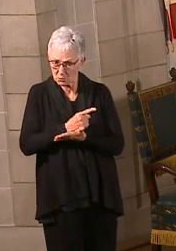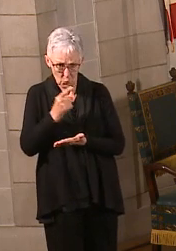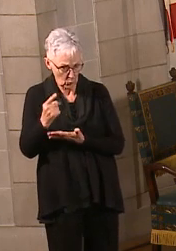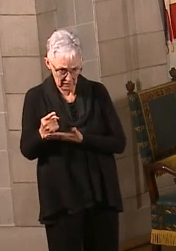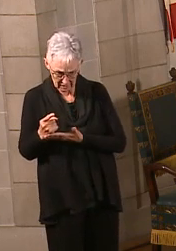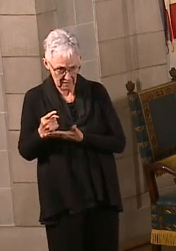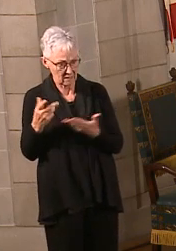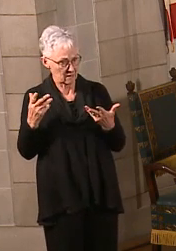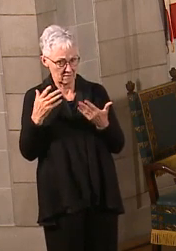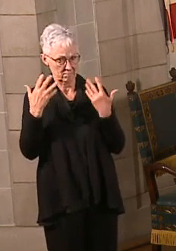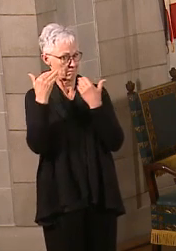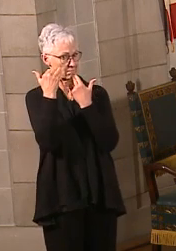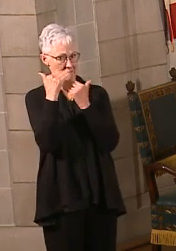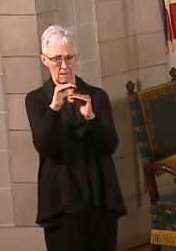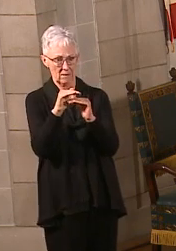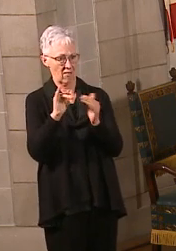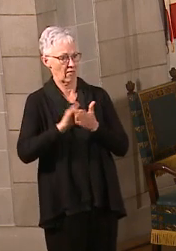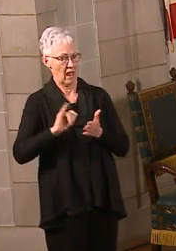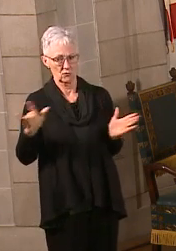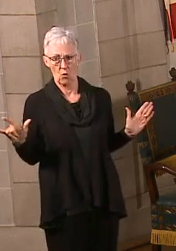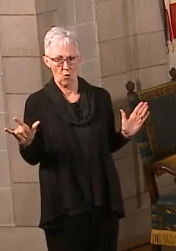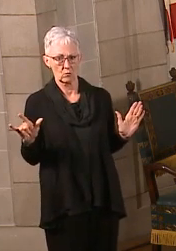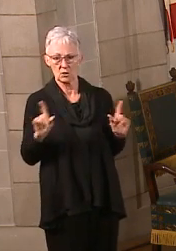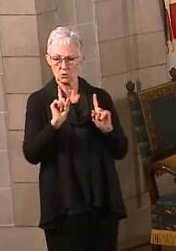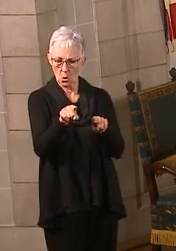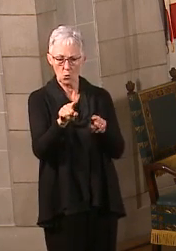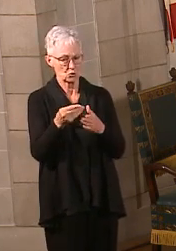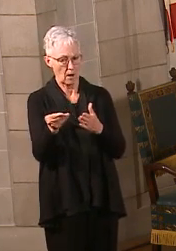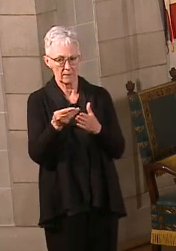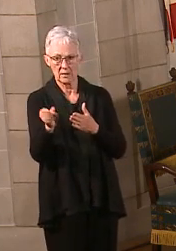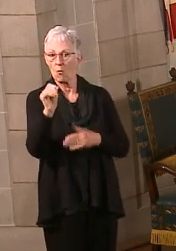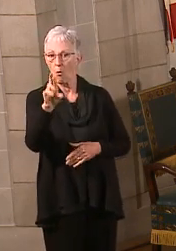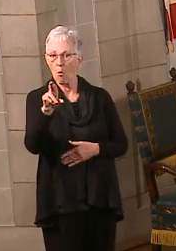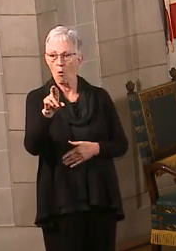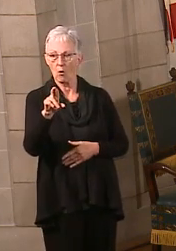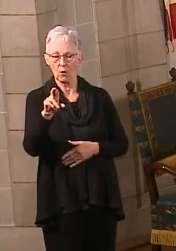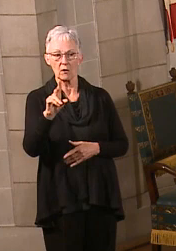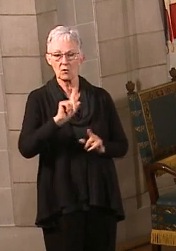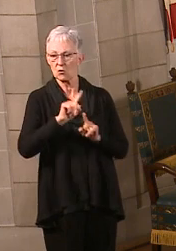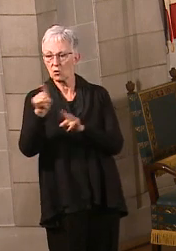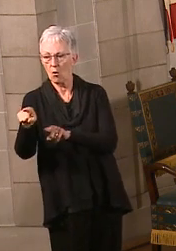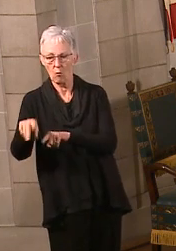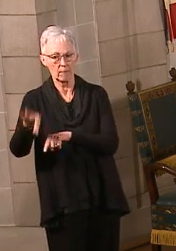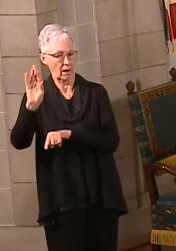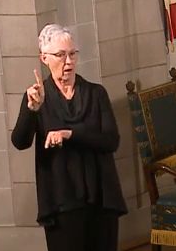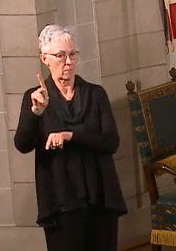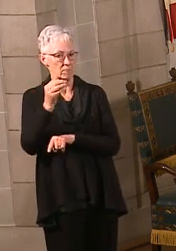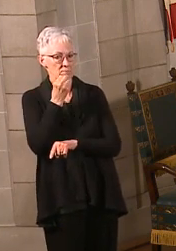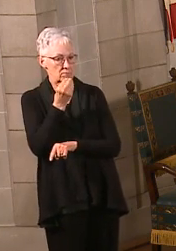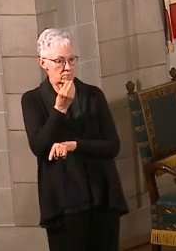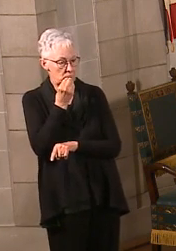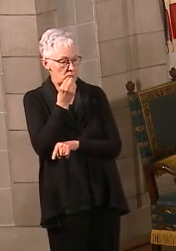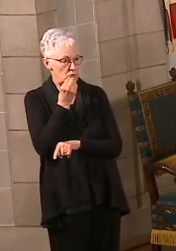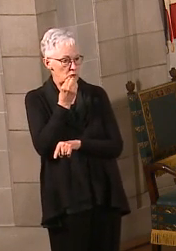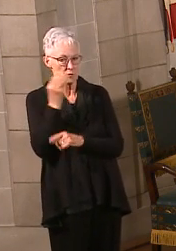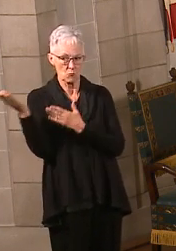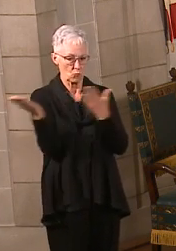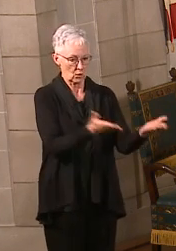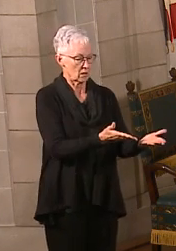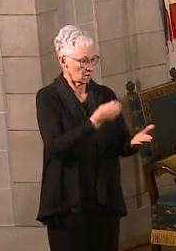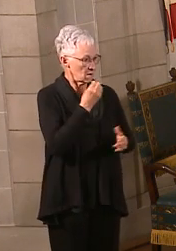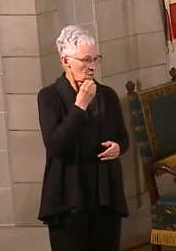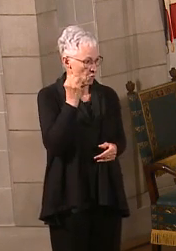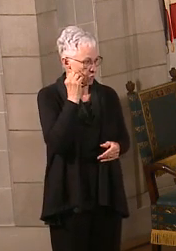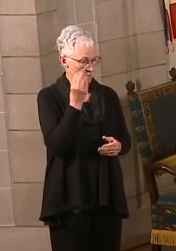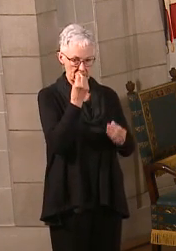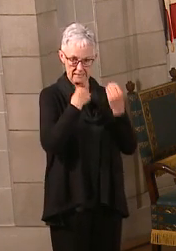shopping, just that's all we want you to do. Or takeout. Actually, Nebraska is the number 2 state for takeout. You can go takeout, get takeout, bring that back